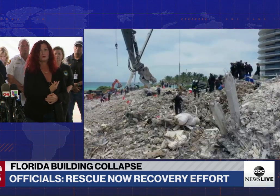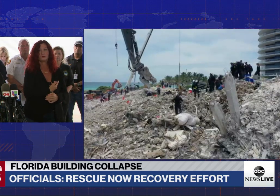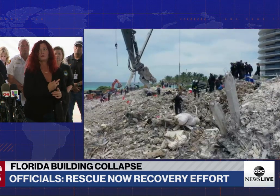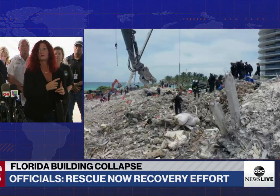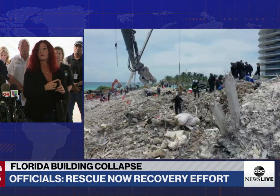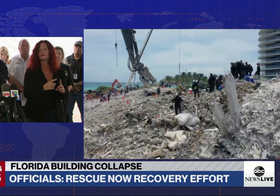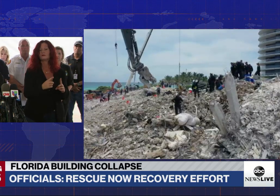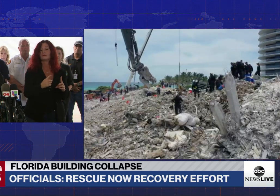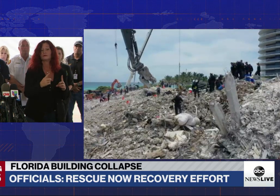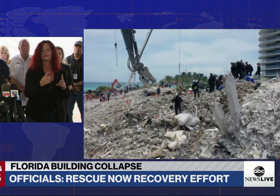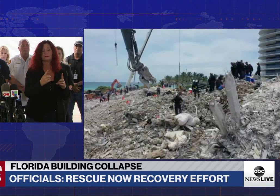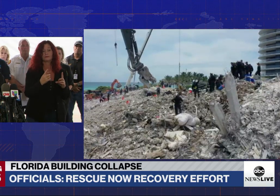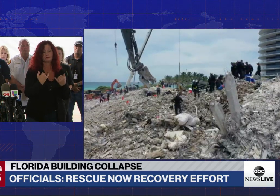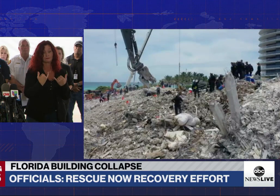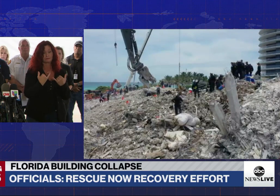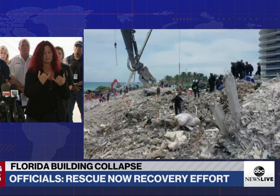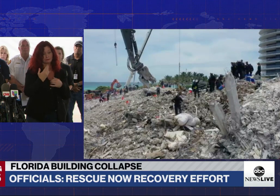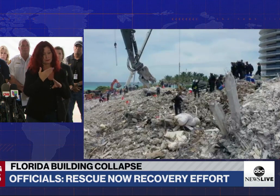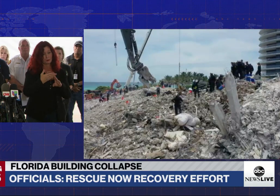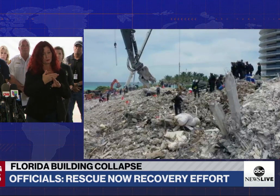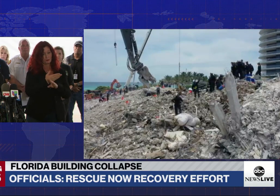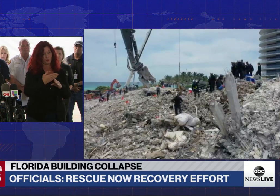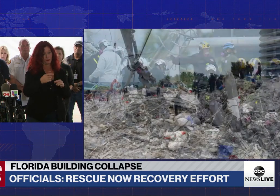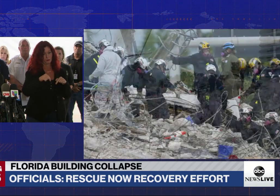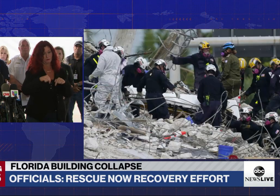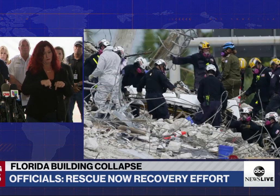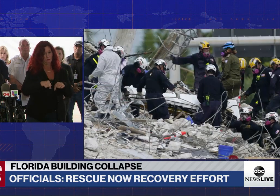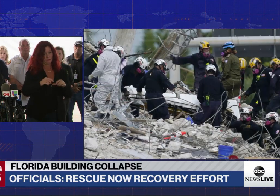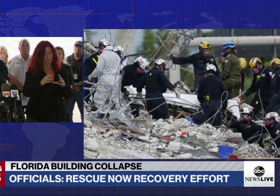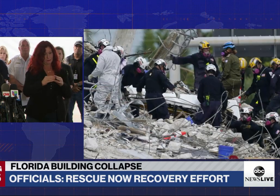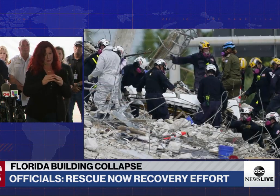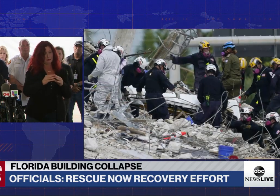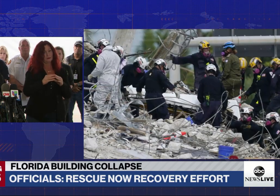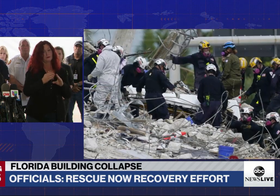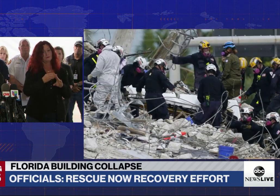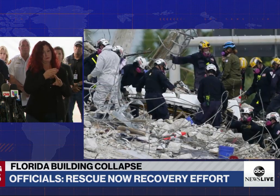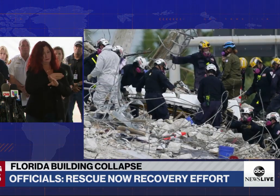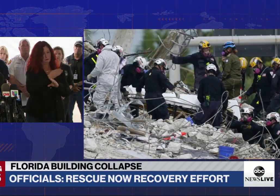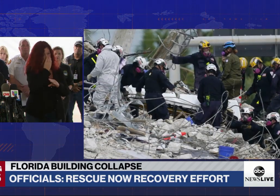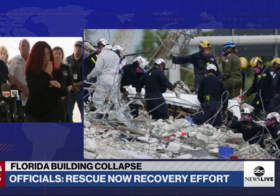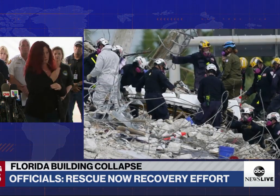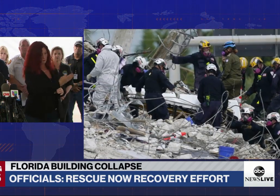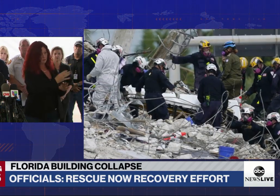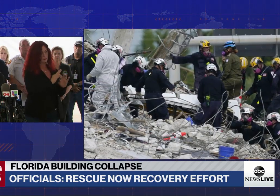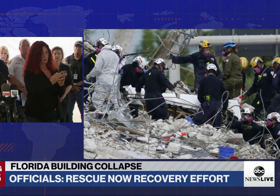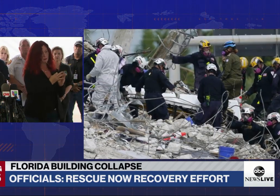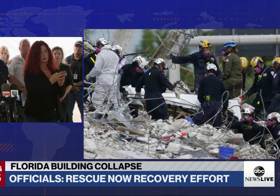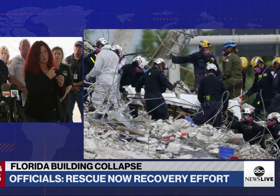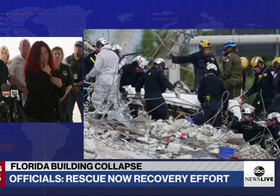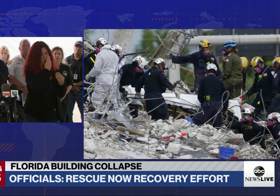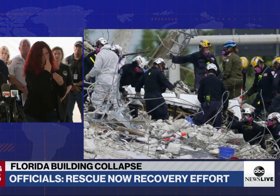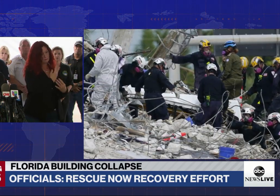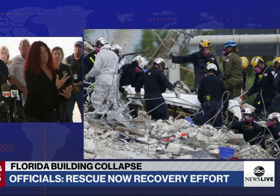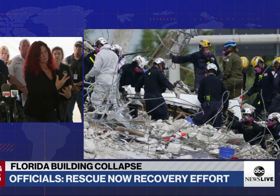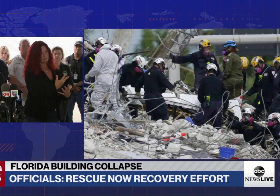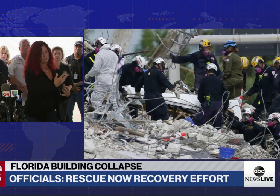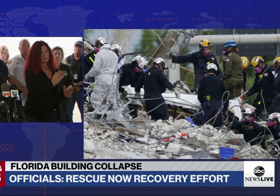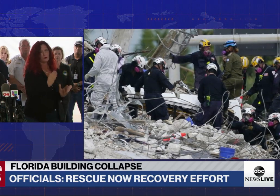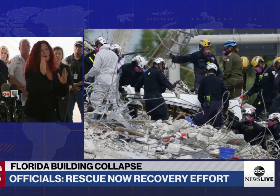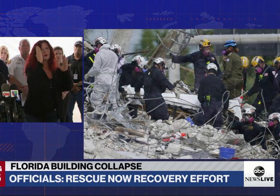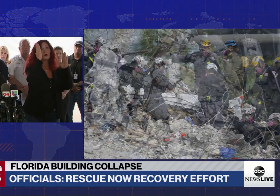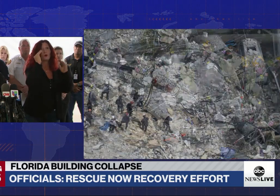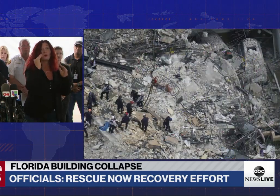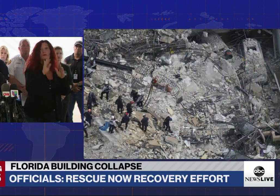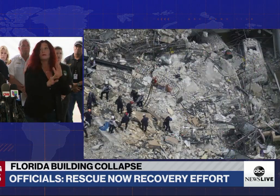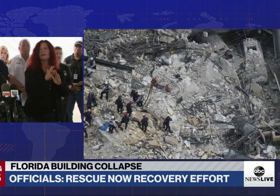was devastating. And it's also difficult to share it with all of you. So many who've been